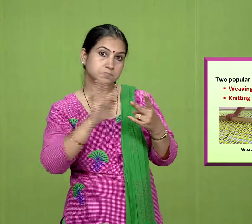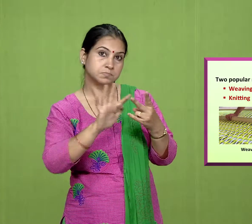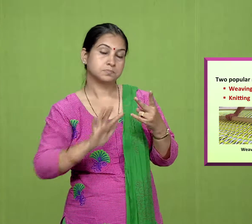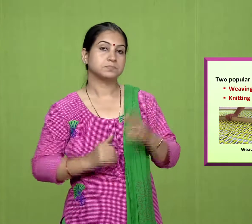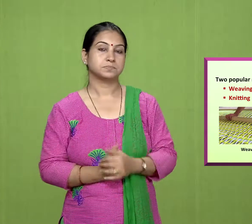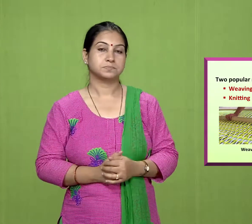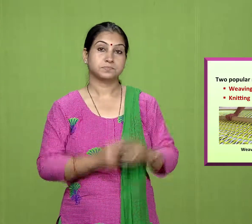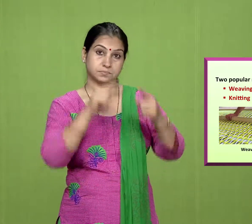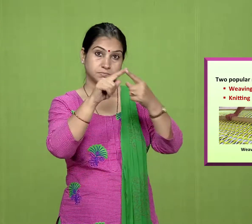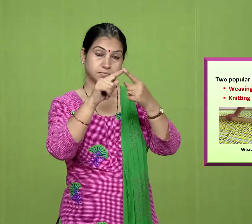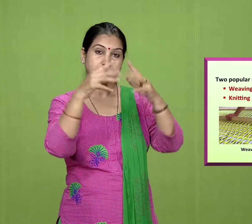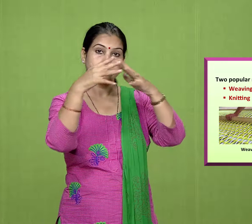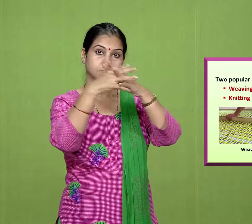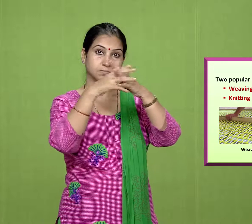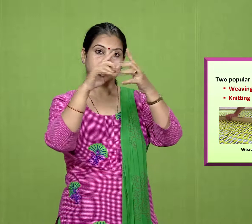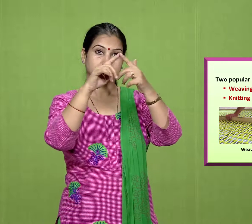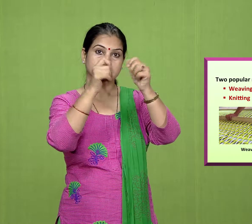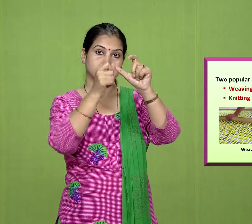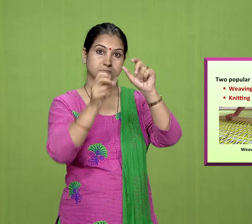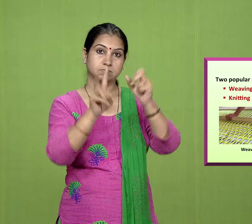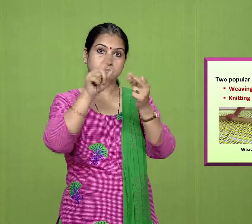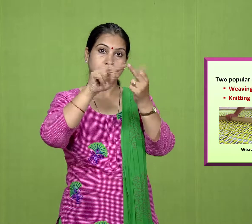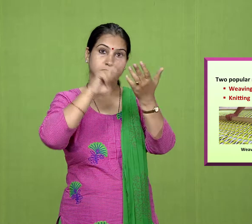They are weaving and knitting.